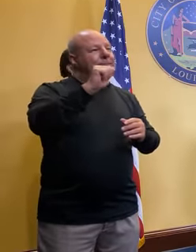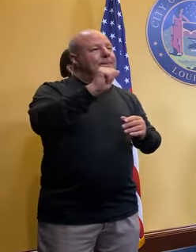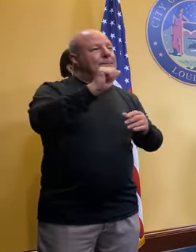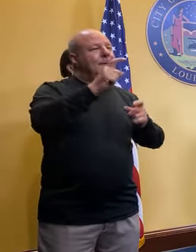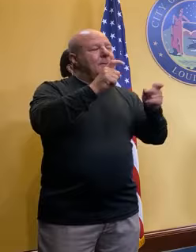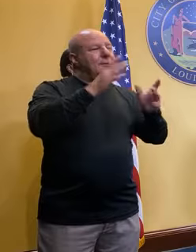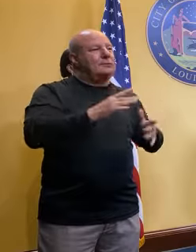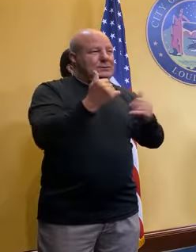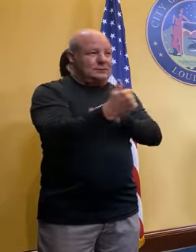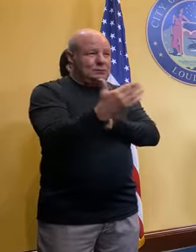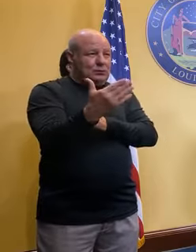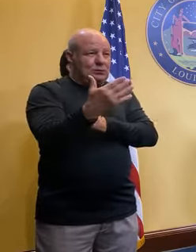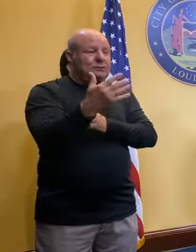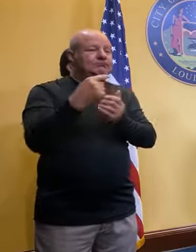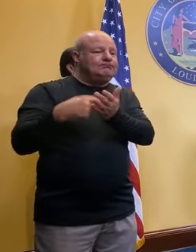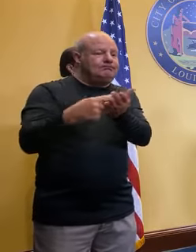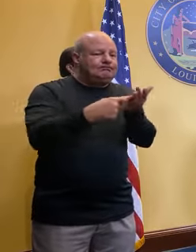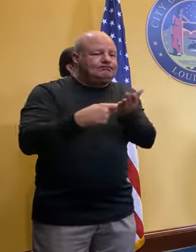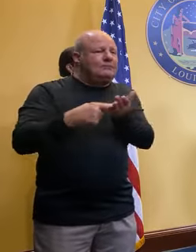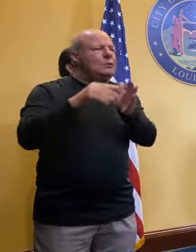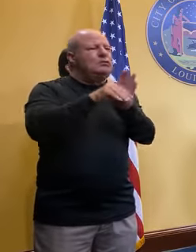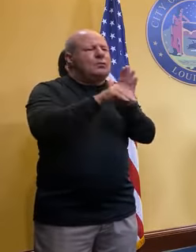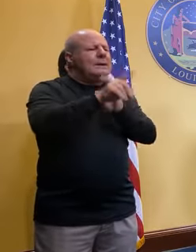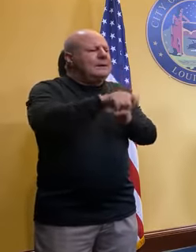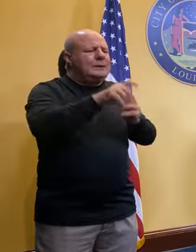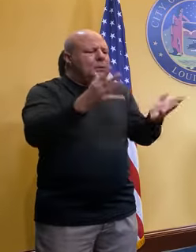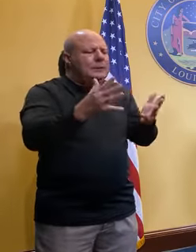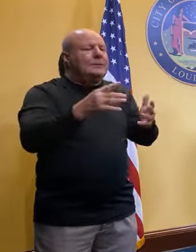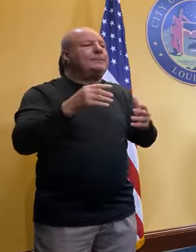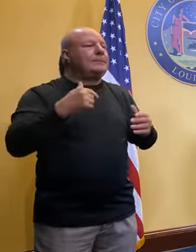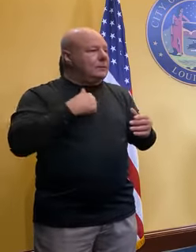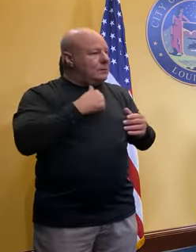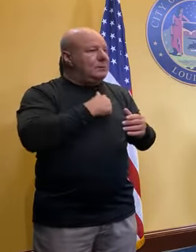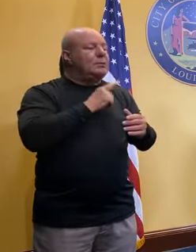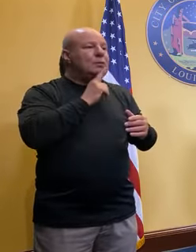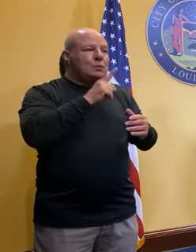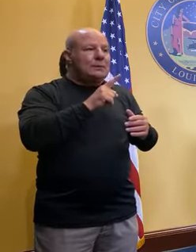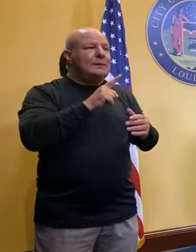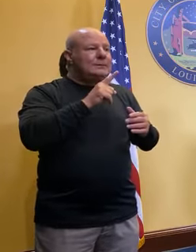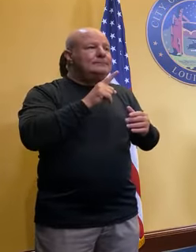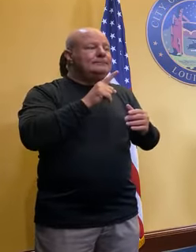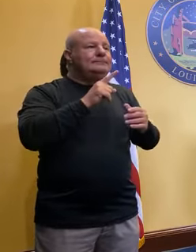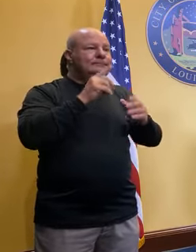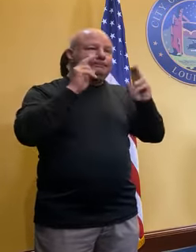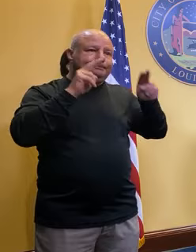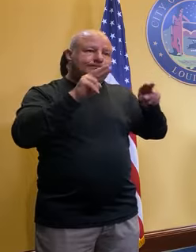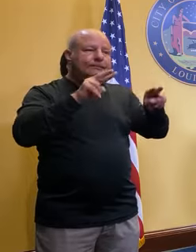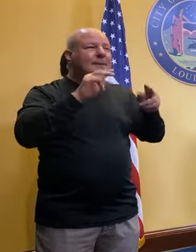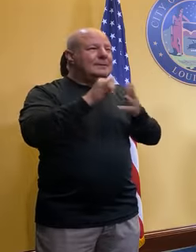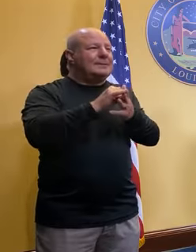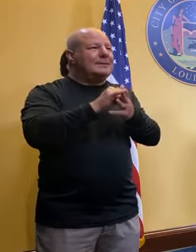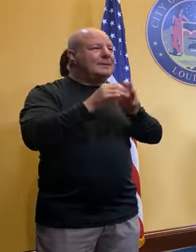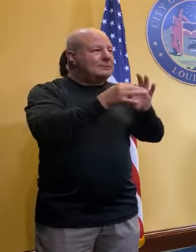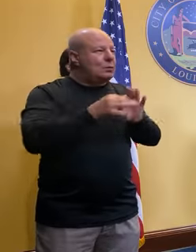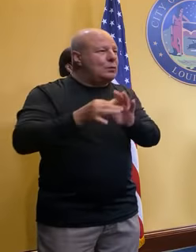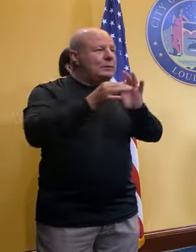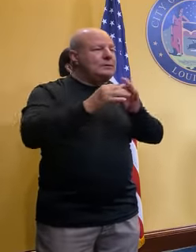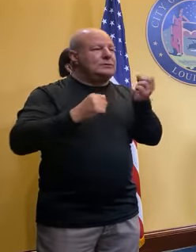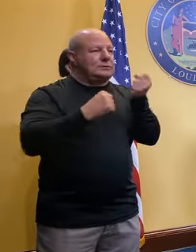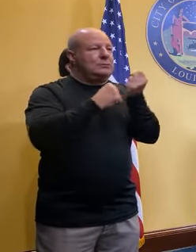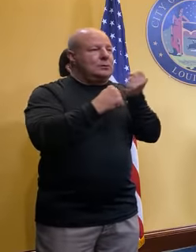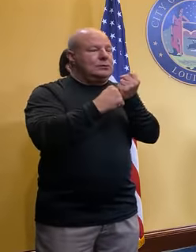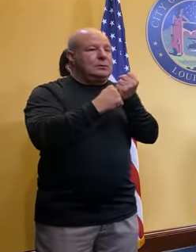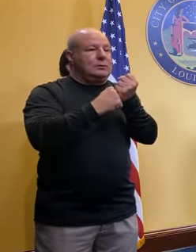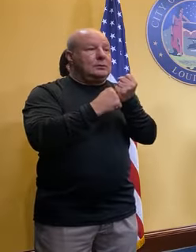and discussed our needs here in Orleans Parish, and we really anticipate that coordination and support from our state and federal partners. A key part